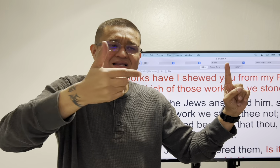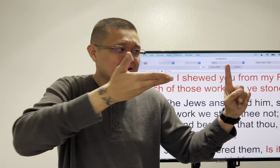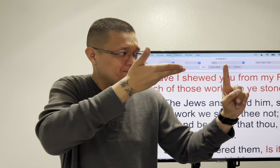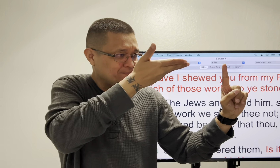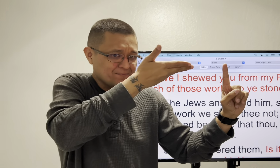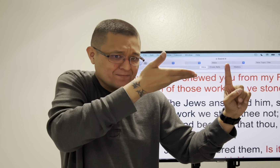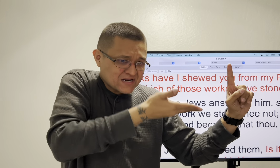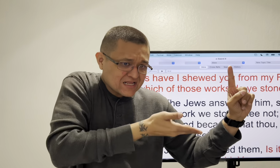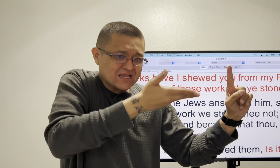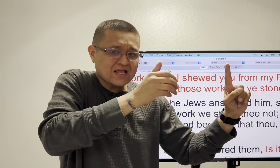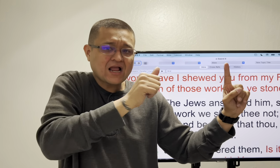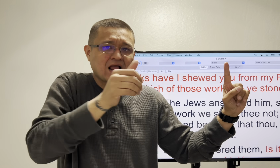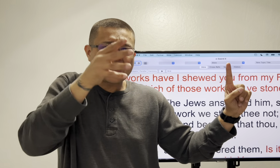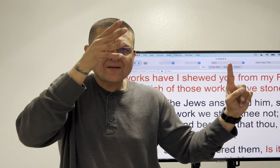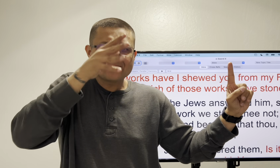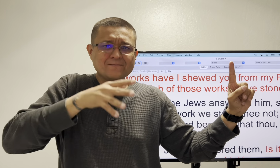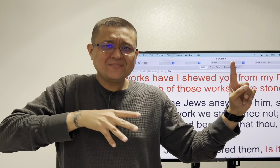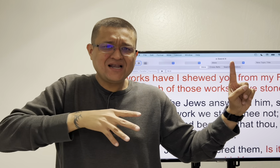being a man,